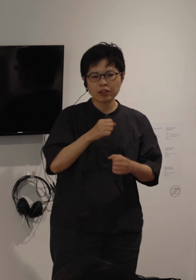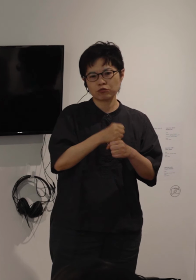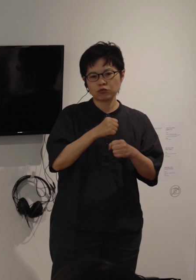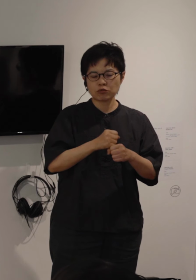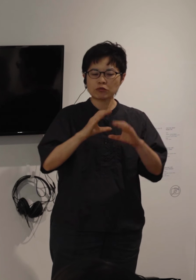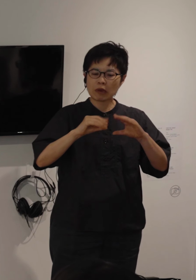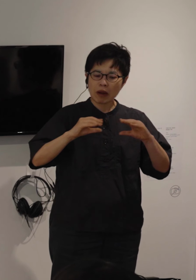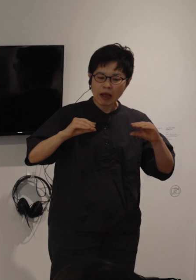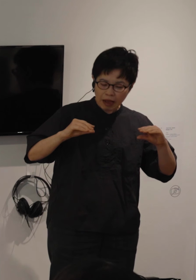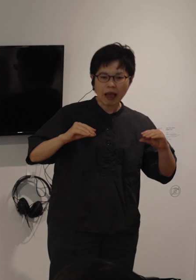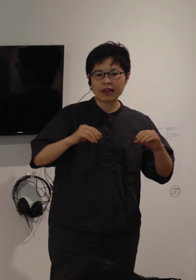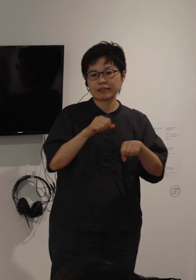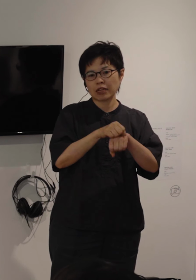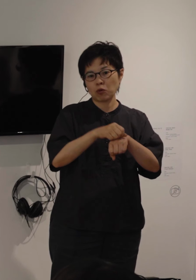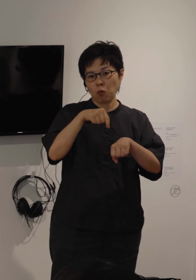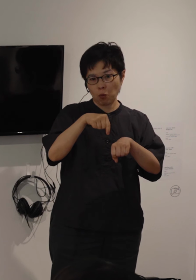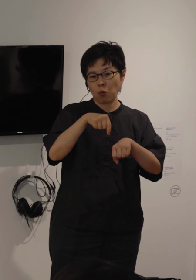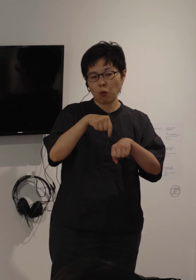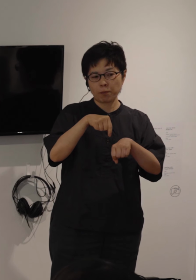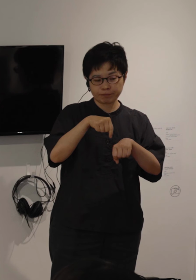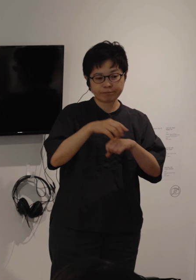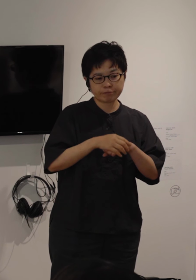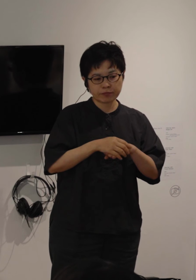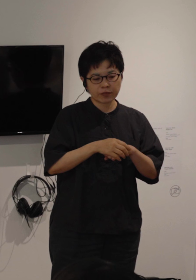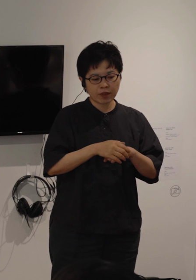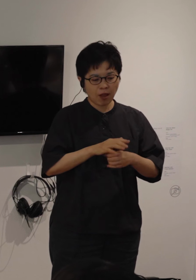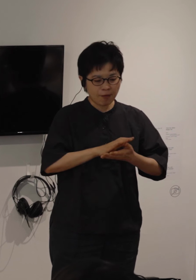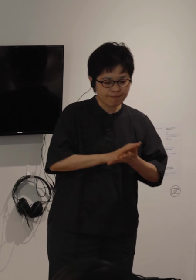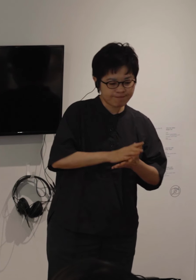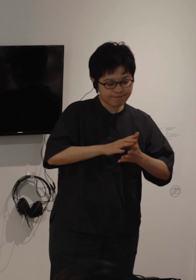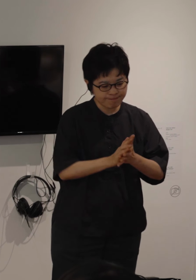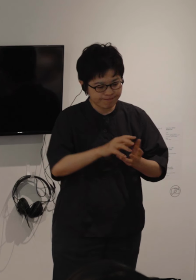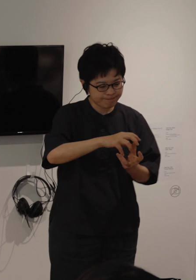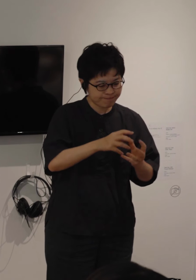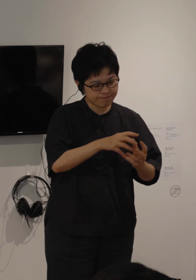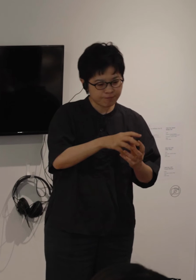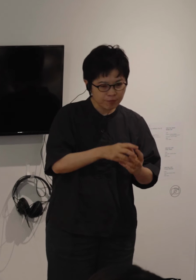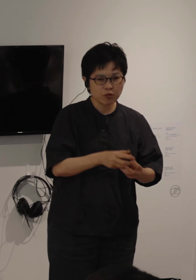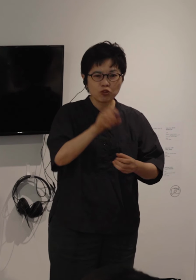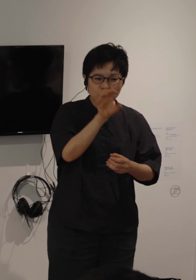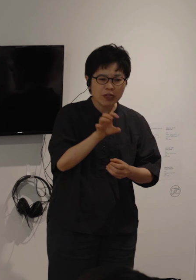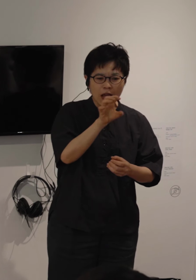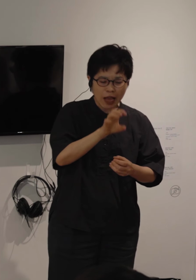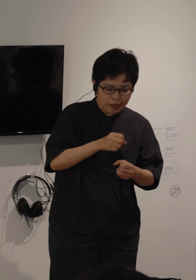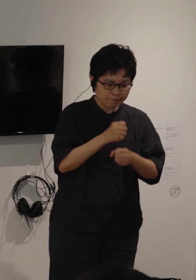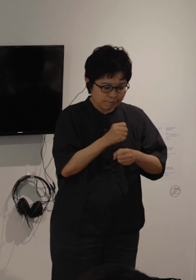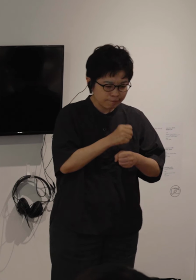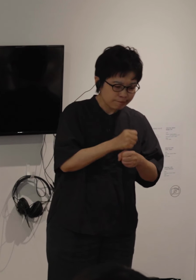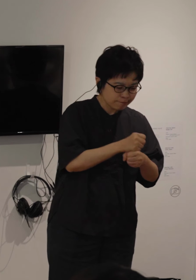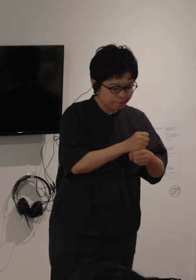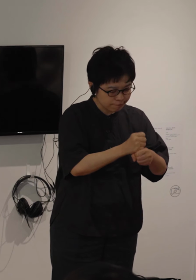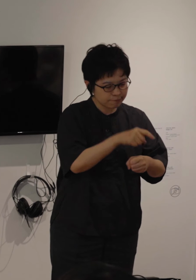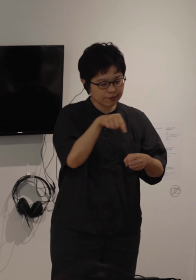you move and you push it about, and she works it, and then you put it in the oven and you bake it for